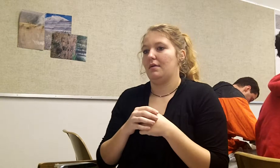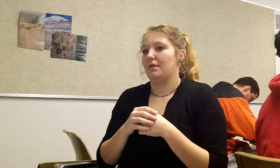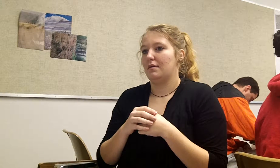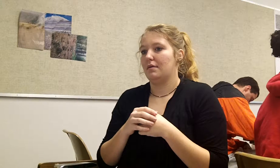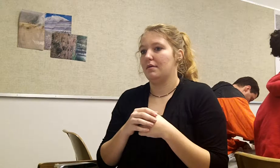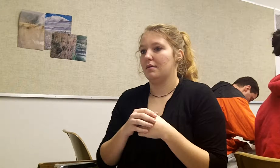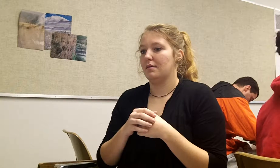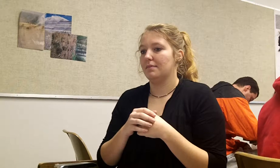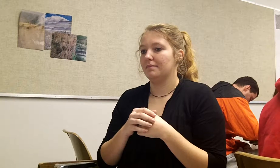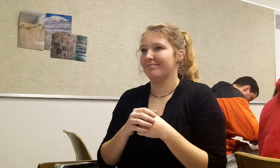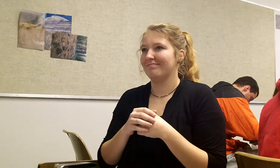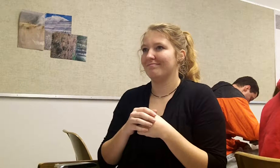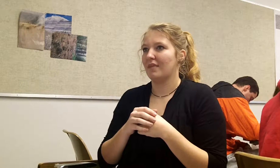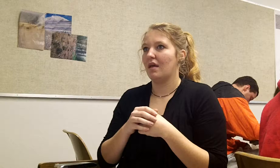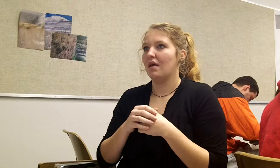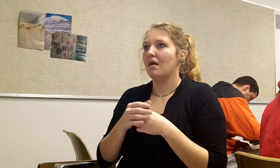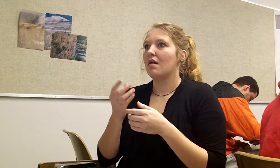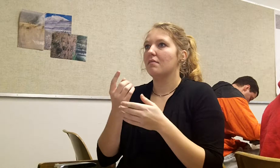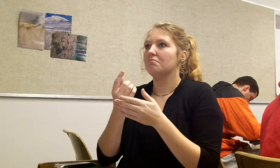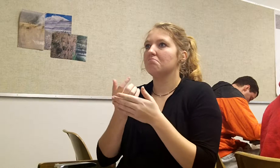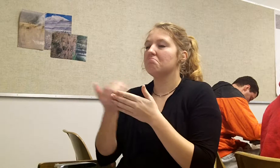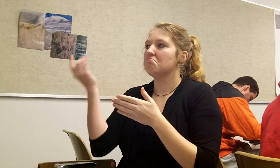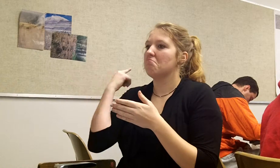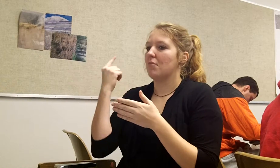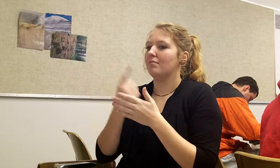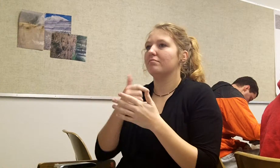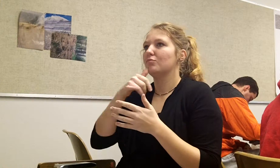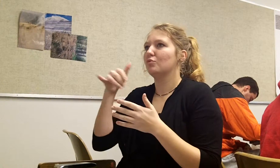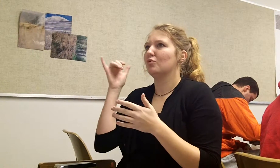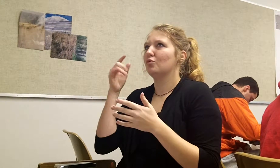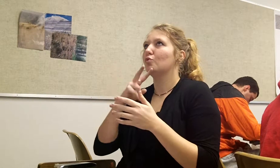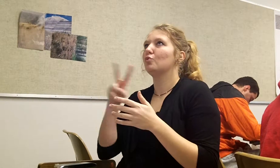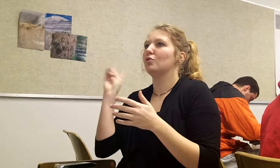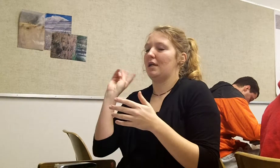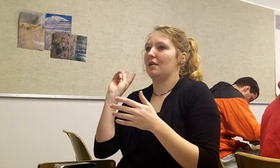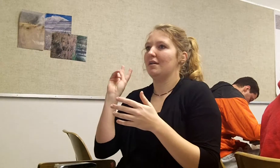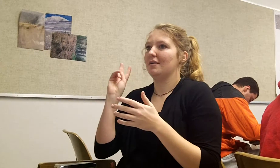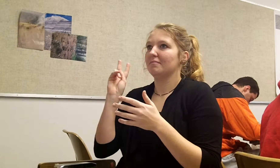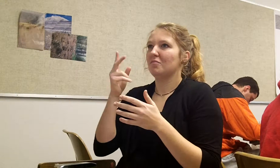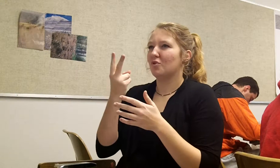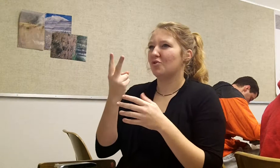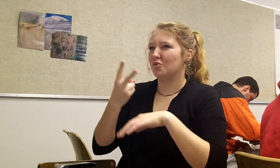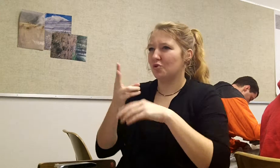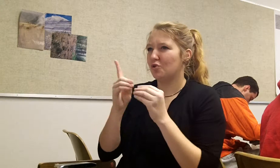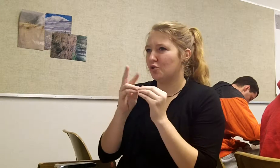want. Where we left off, we're in this lecture that was posted from Tuesday. I had a few slides I didn't get to. We're talking